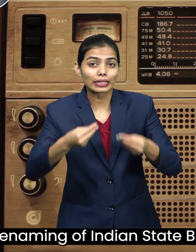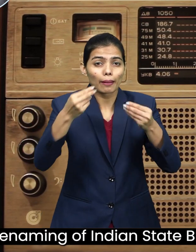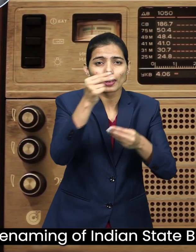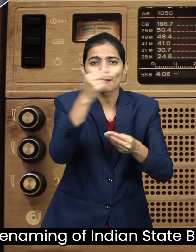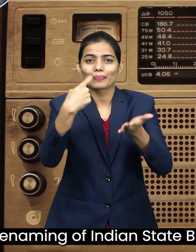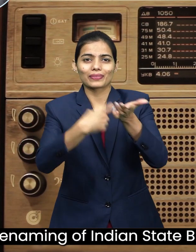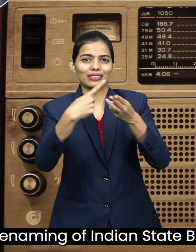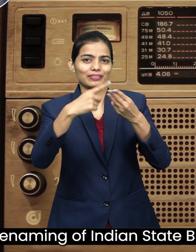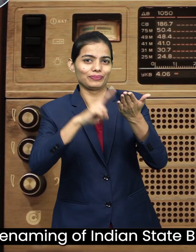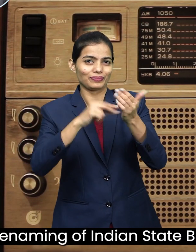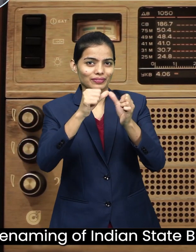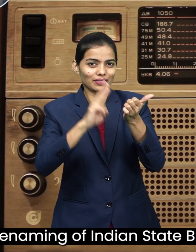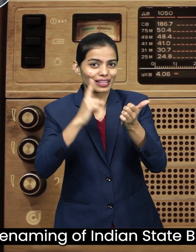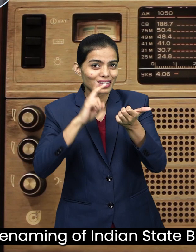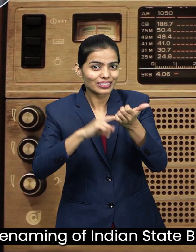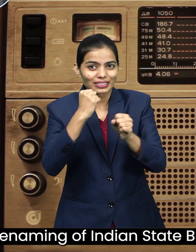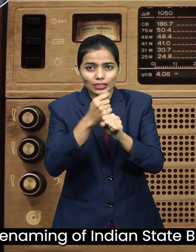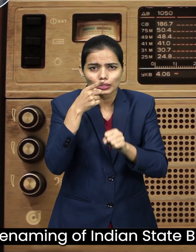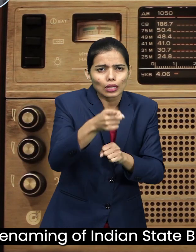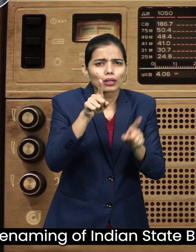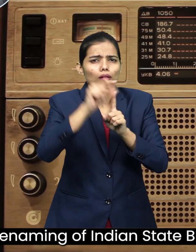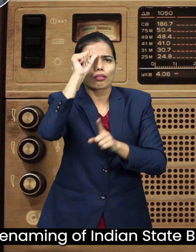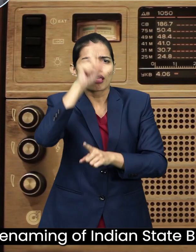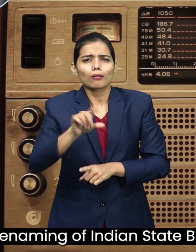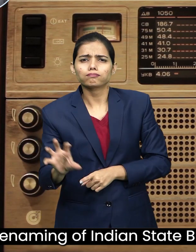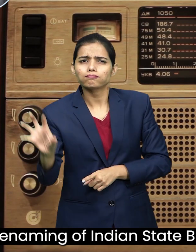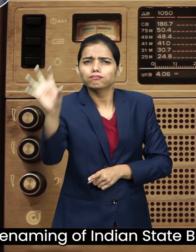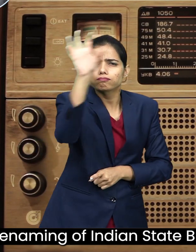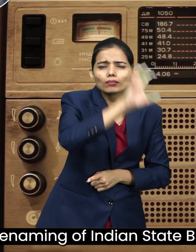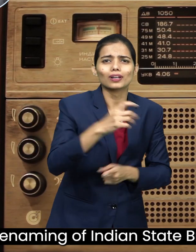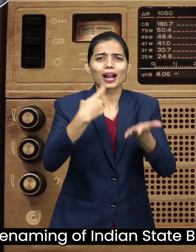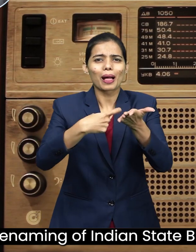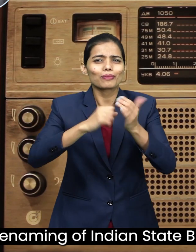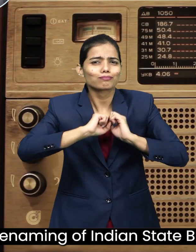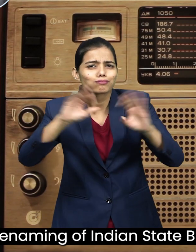Renaming of Indian State Broadcasting Service to All India Radio.